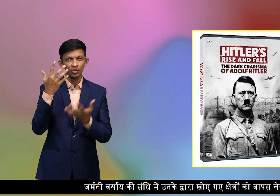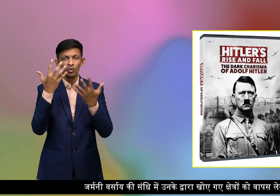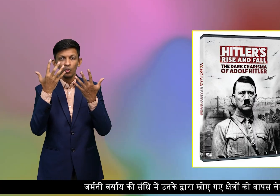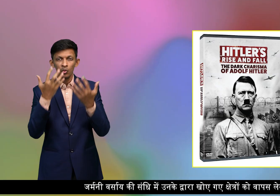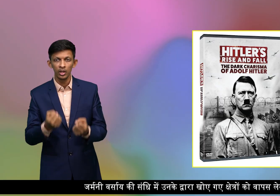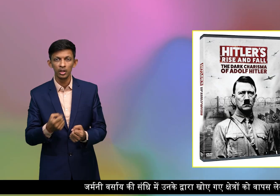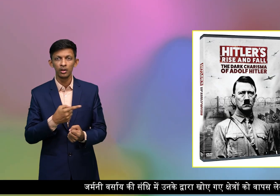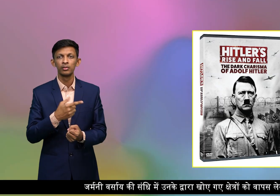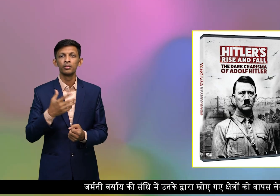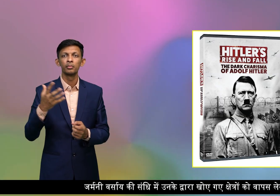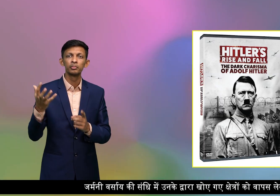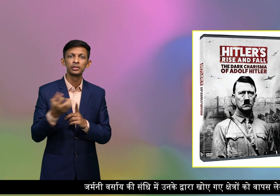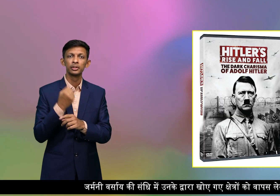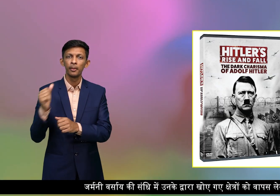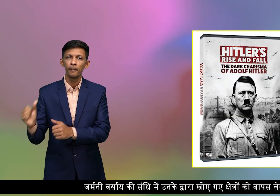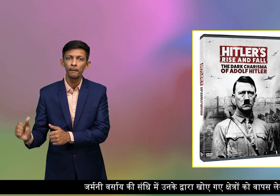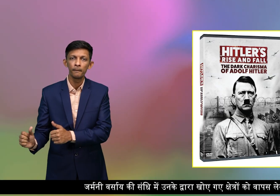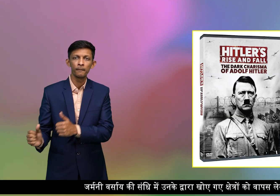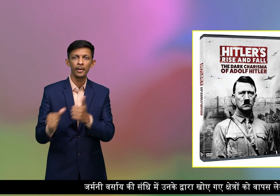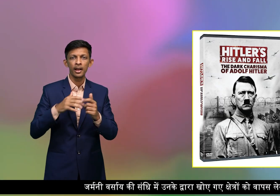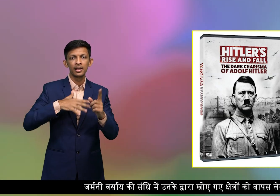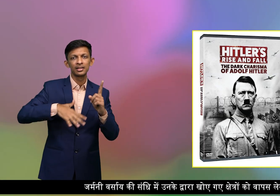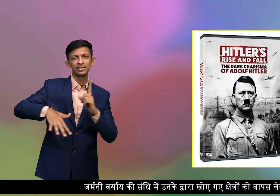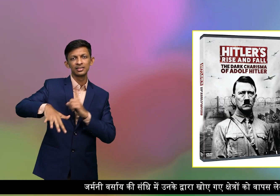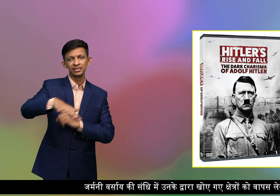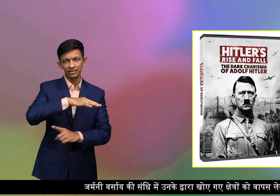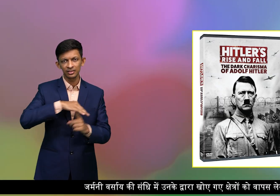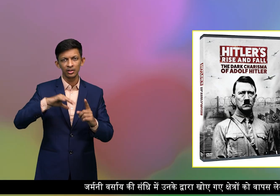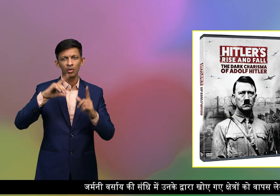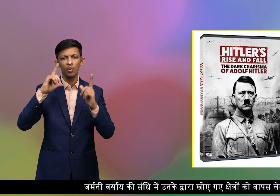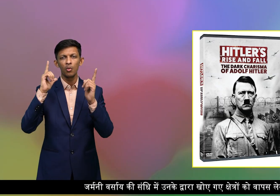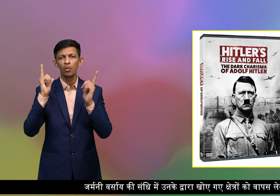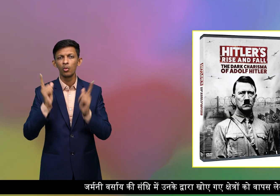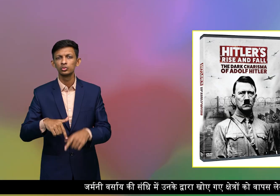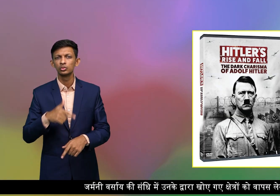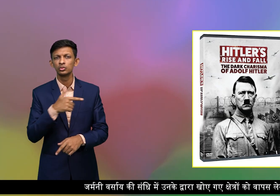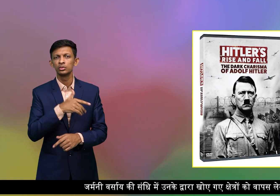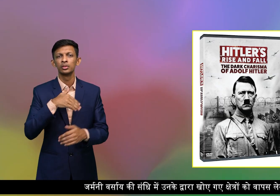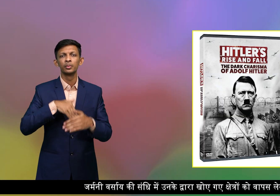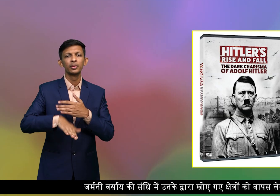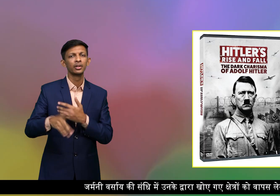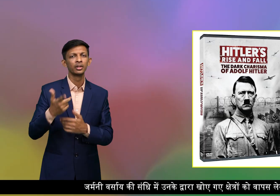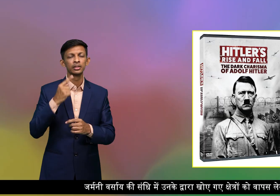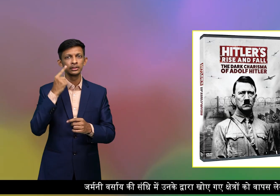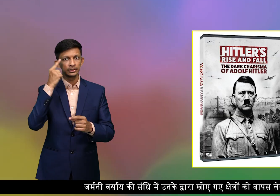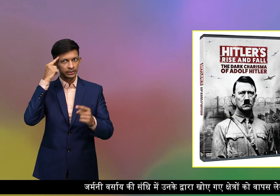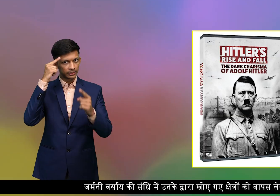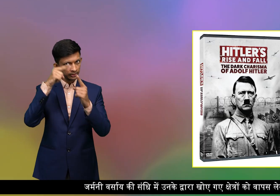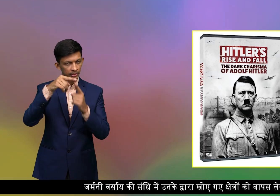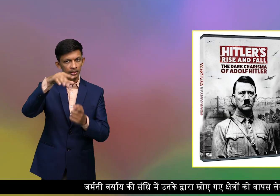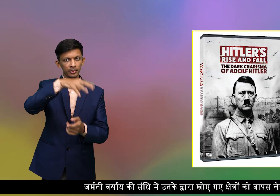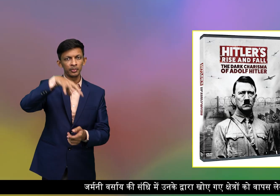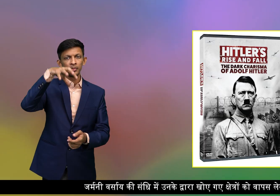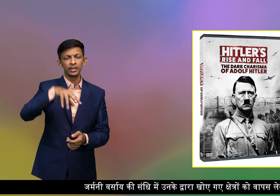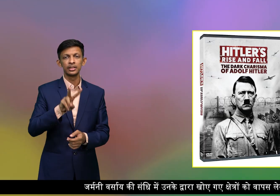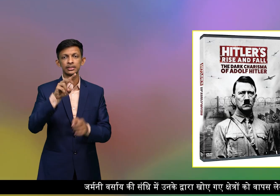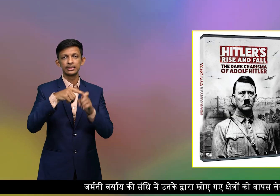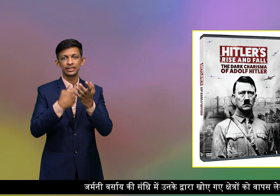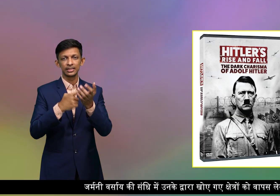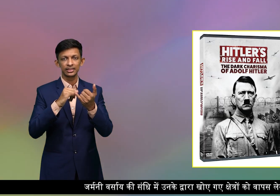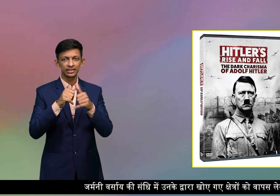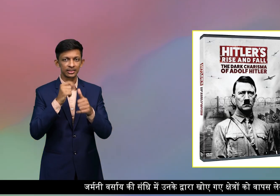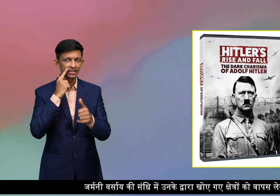Germany wanted to get back the territories lost by them in the Treaty of Versailles.